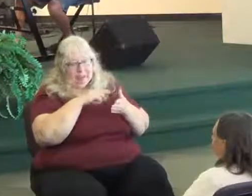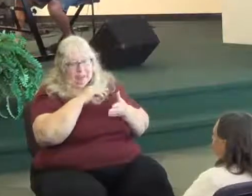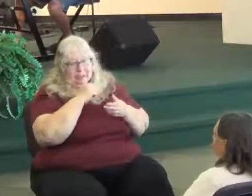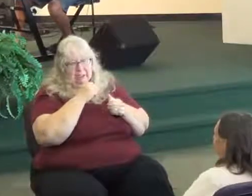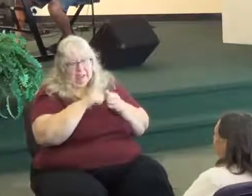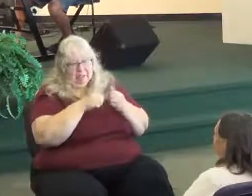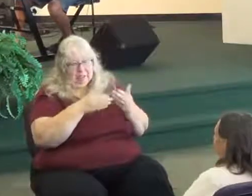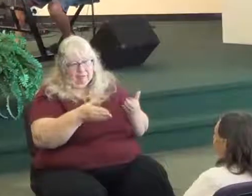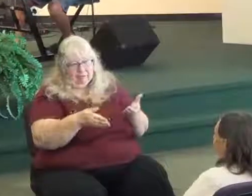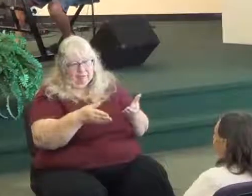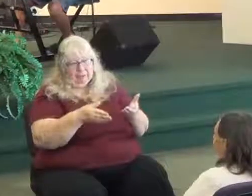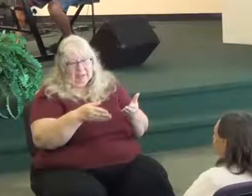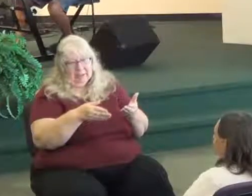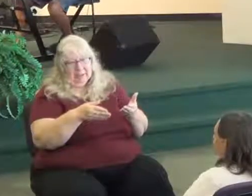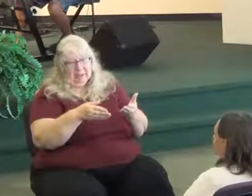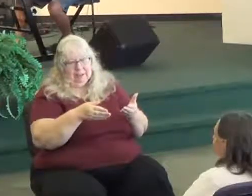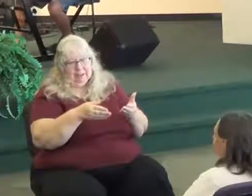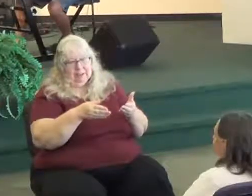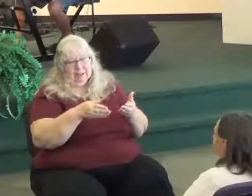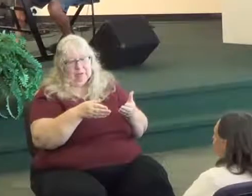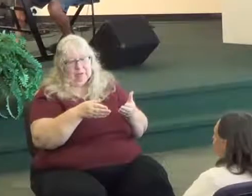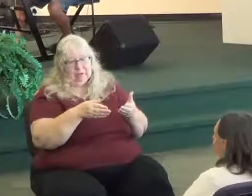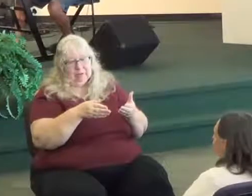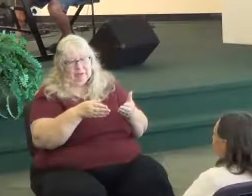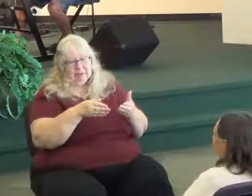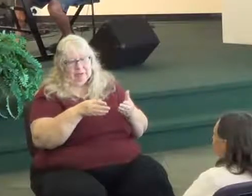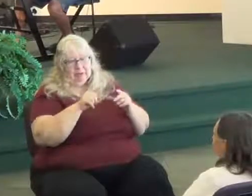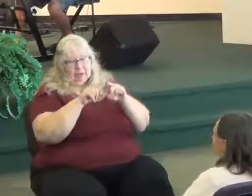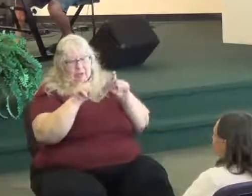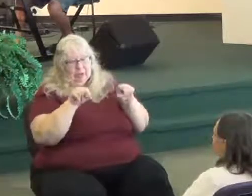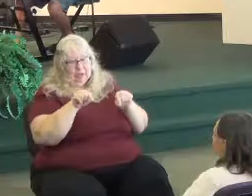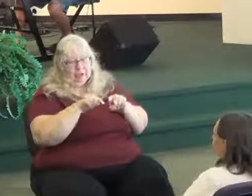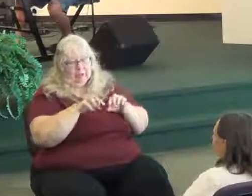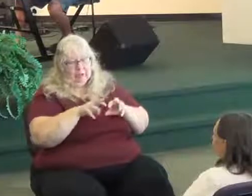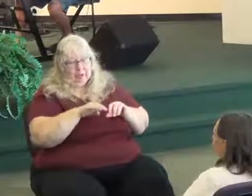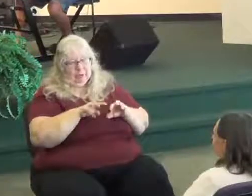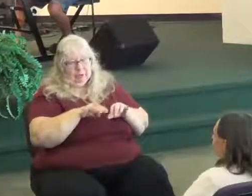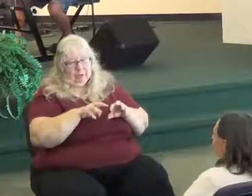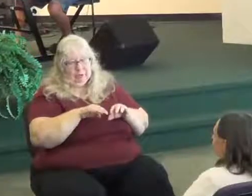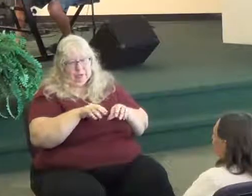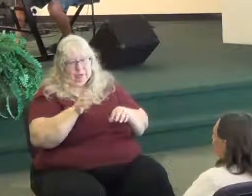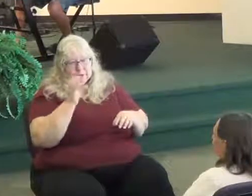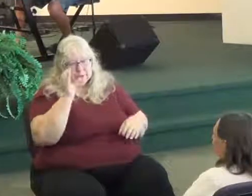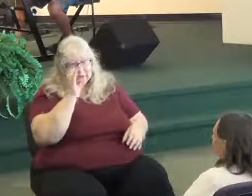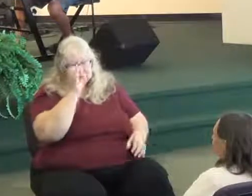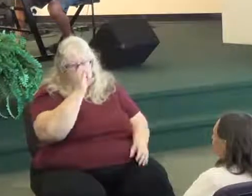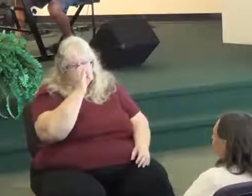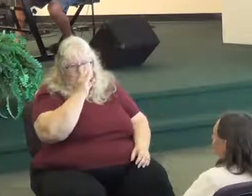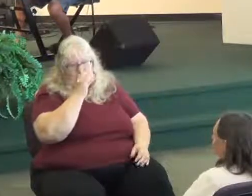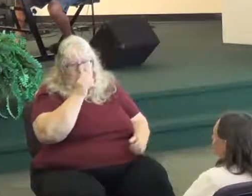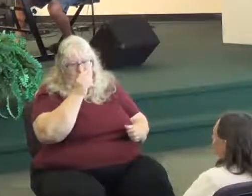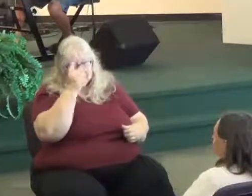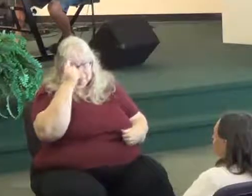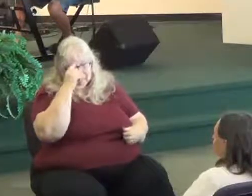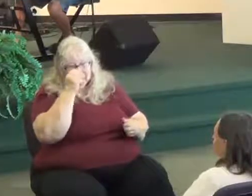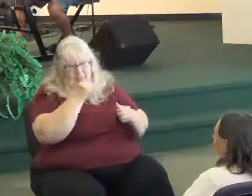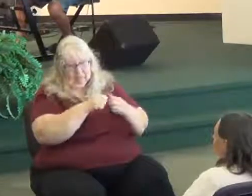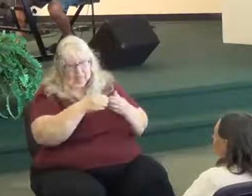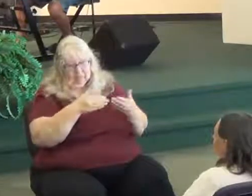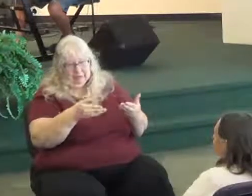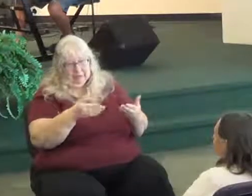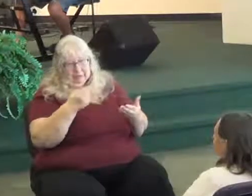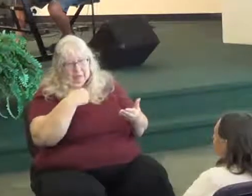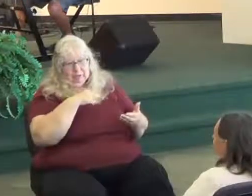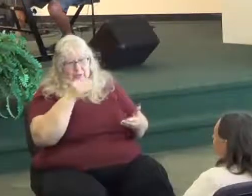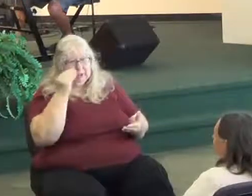gone through it. We Googled everything. We kind of know what to expect. So if you want to save